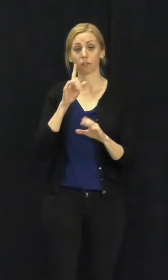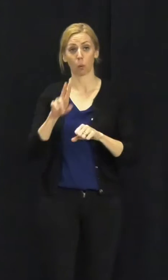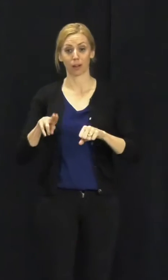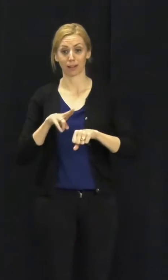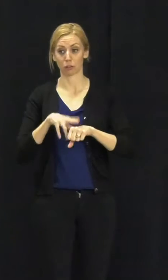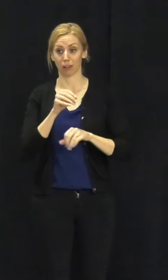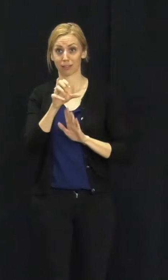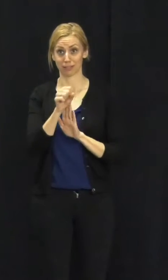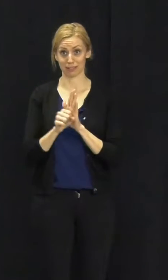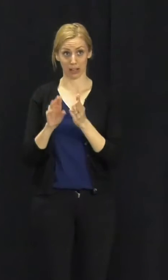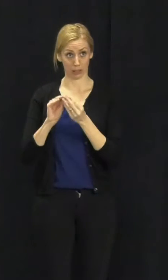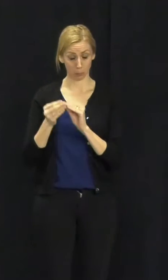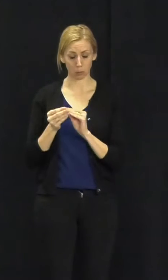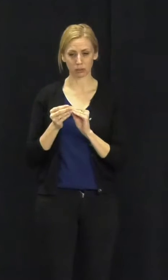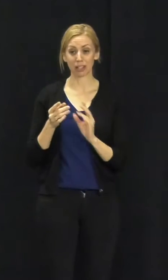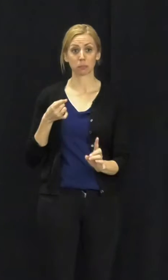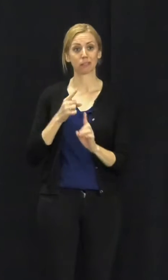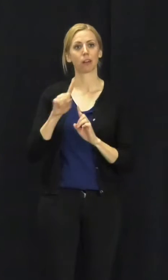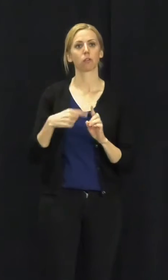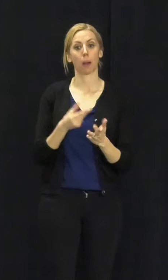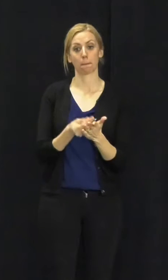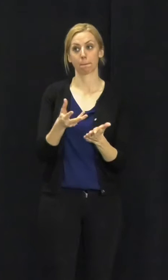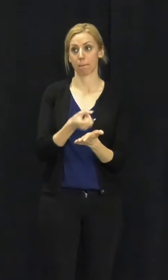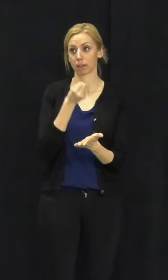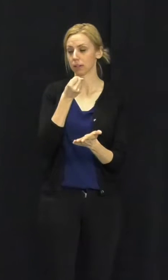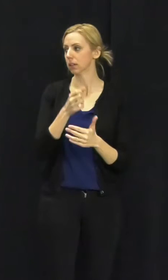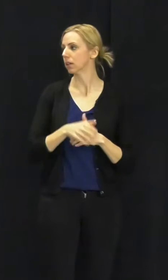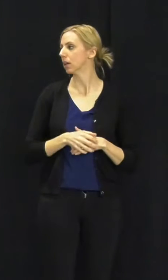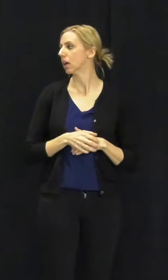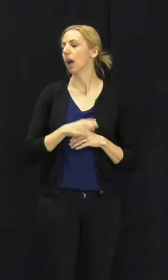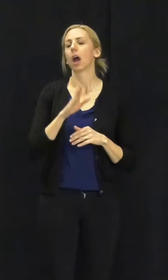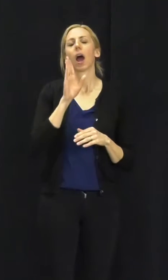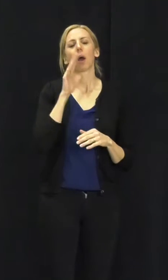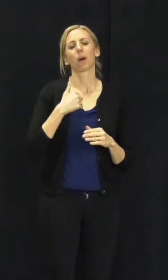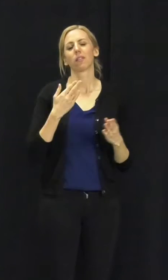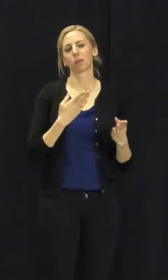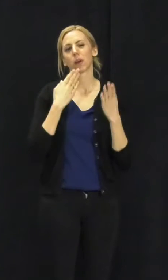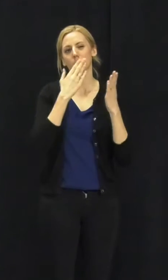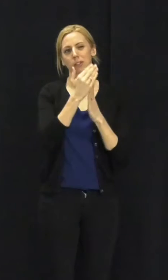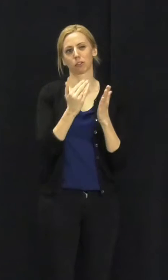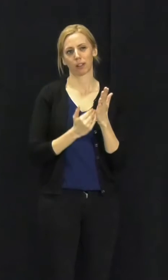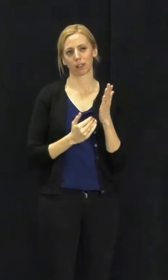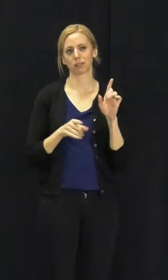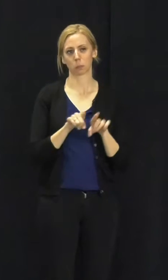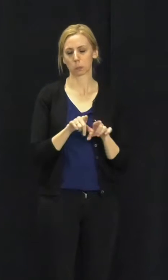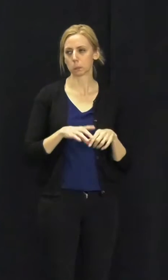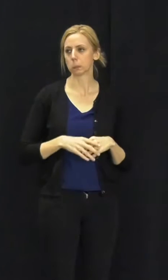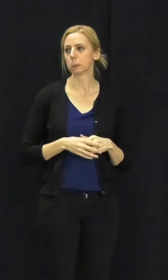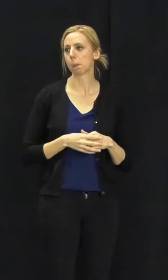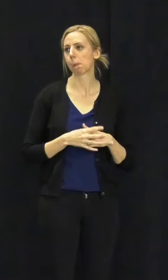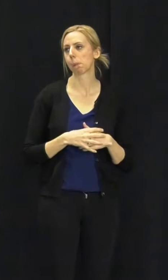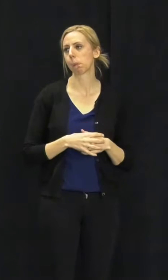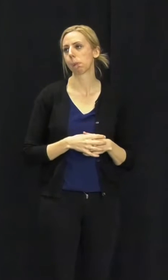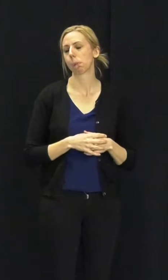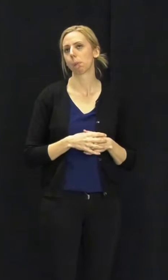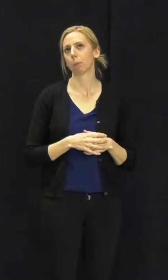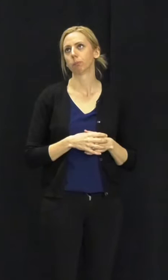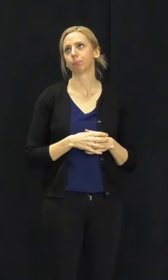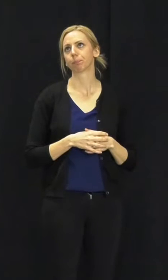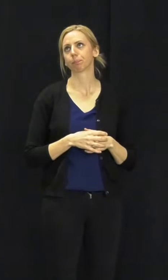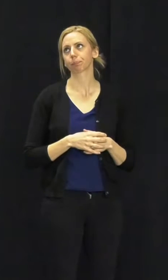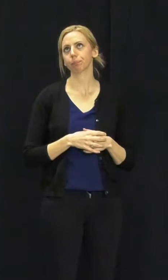and the energy, I can still feel it in the walls. So thank you, and thank Gibney for